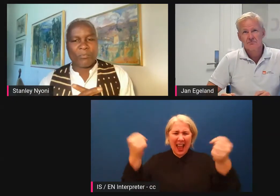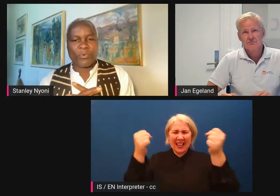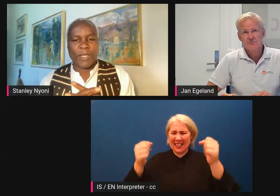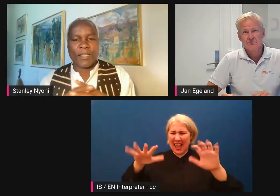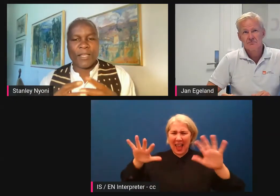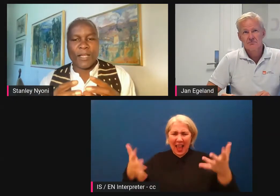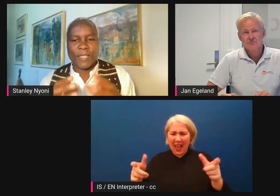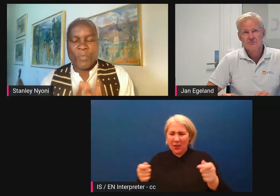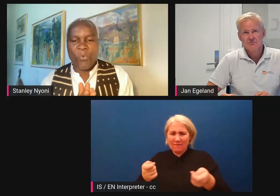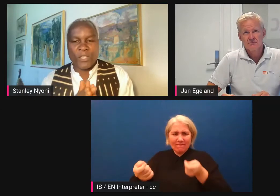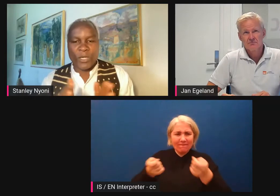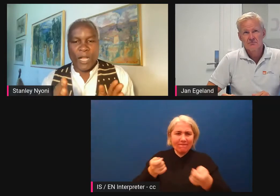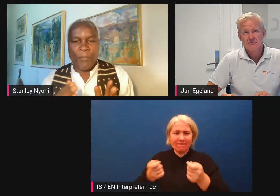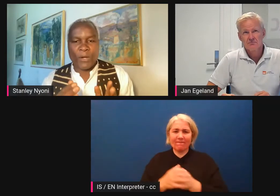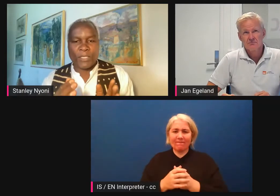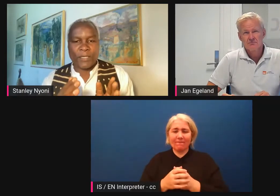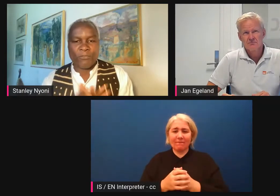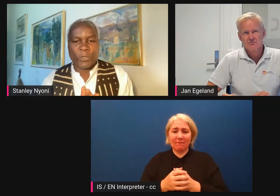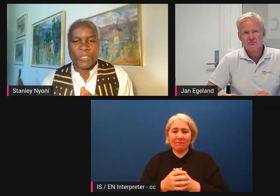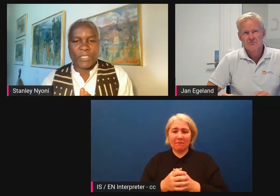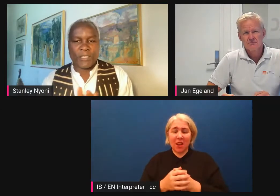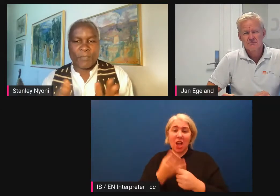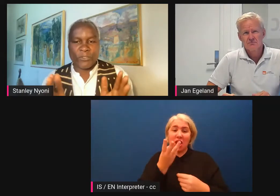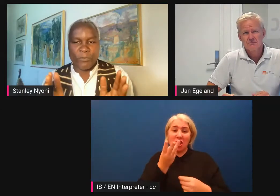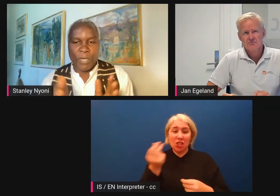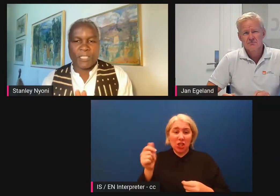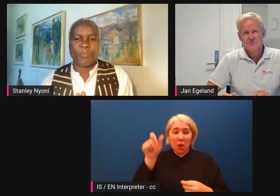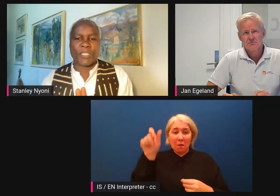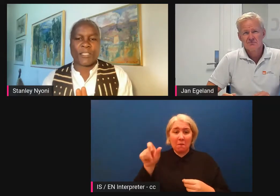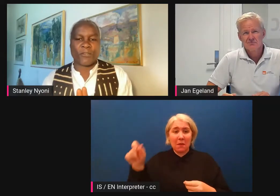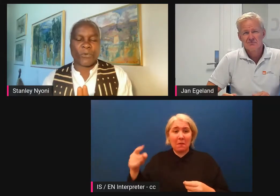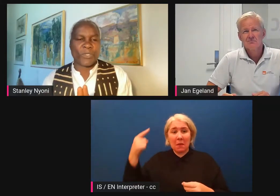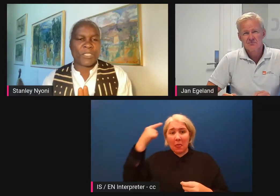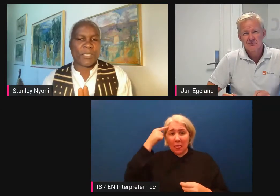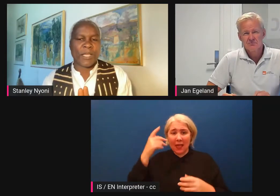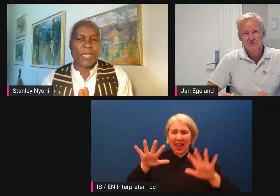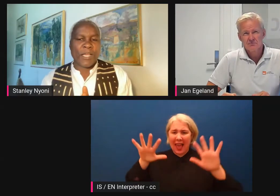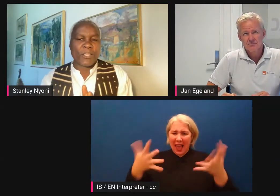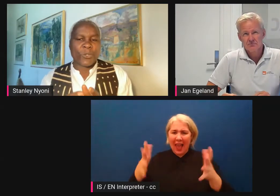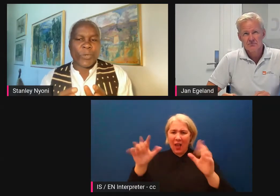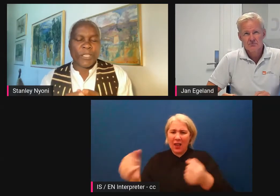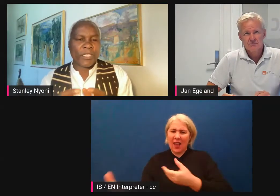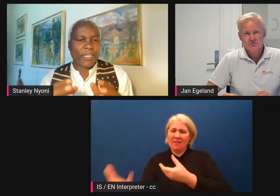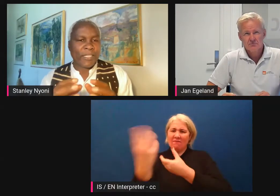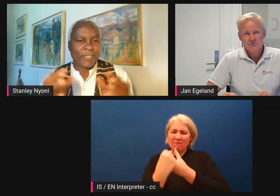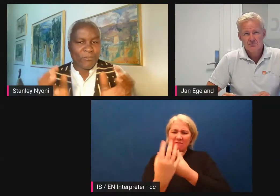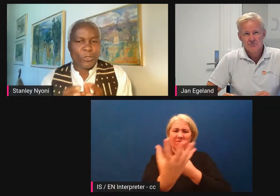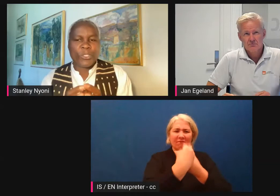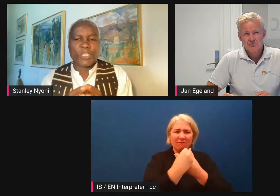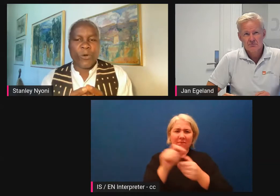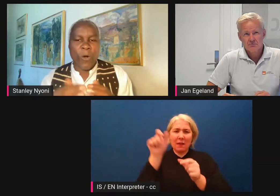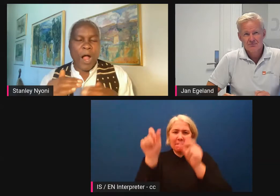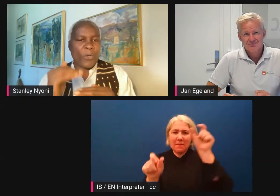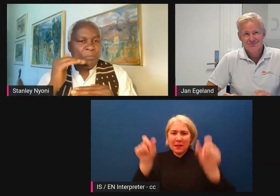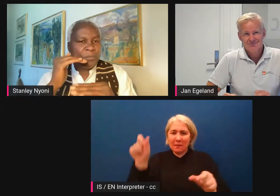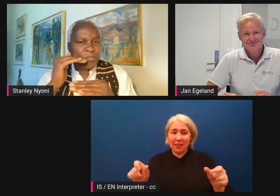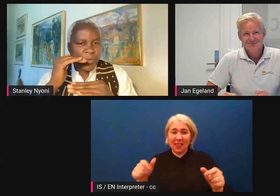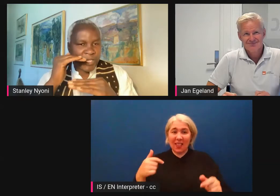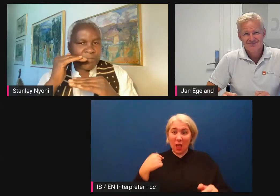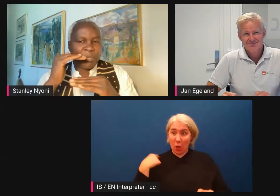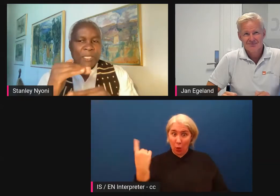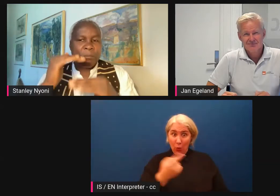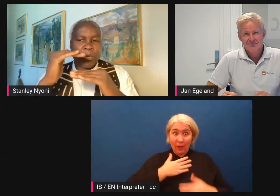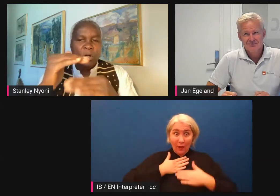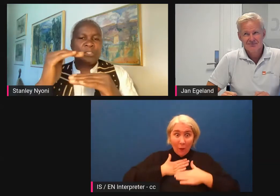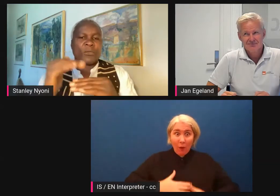quantum leap. And some people are talking about a revolution in terms of a participation revolution. Do we really need a revolution, or are we? Do